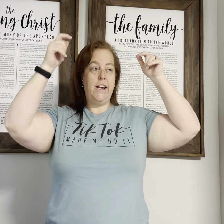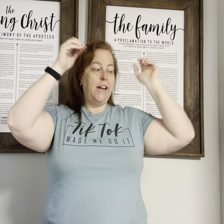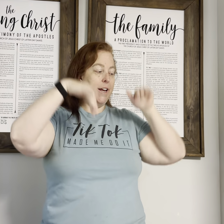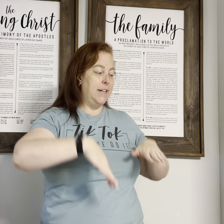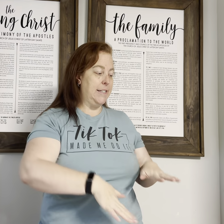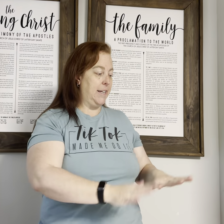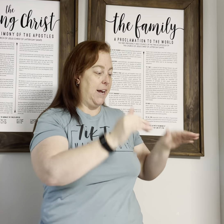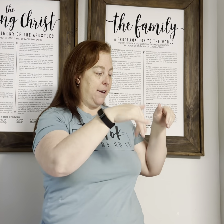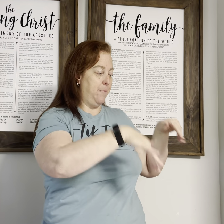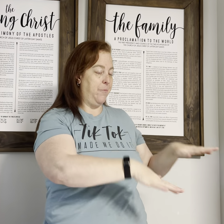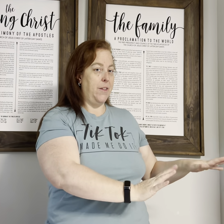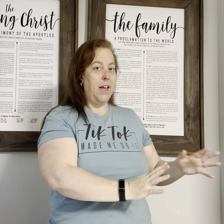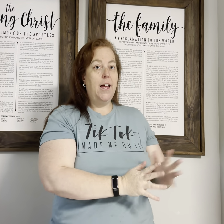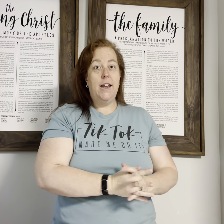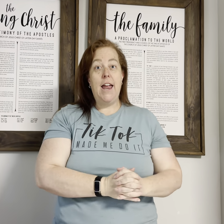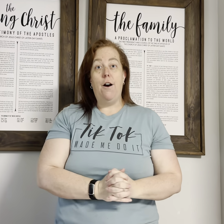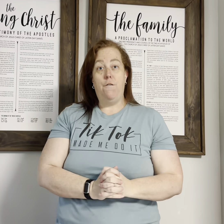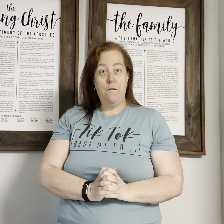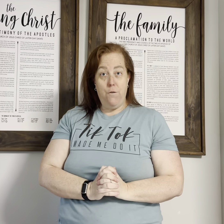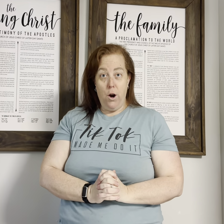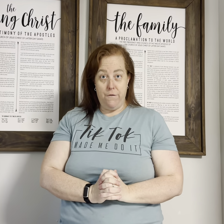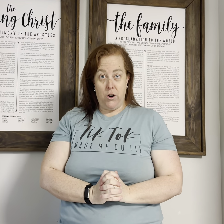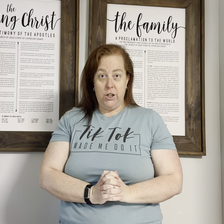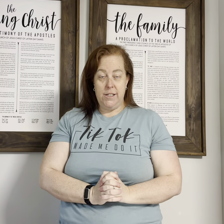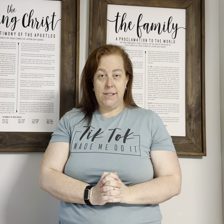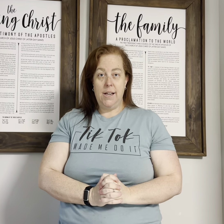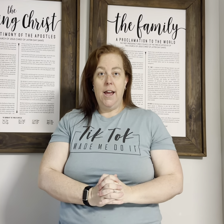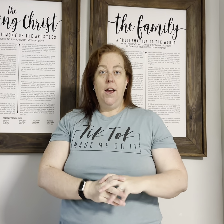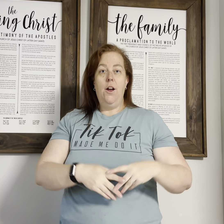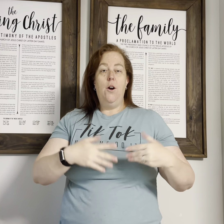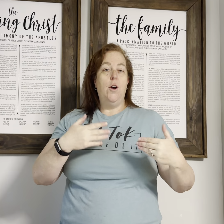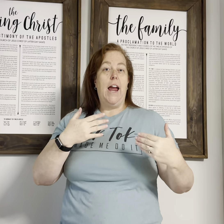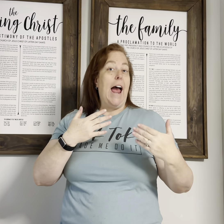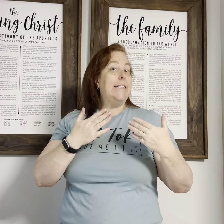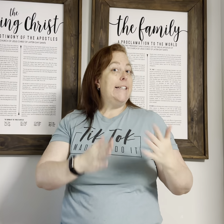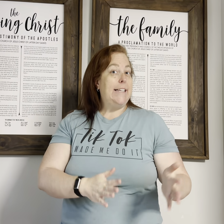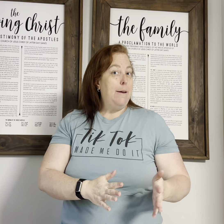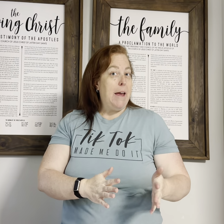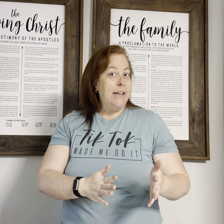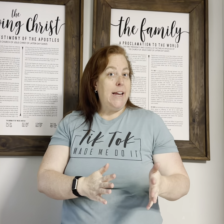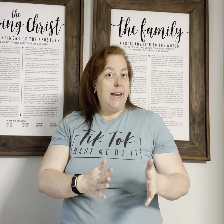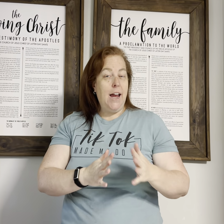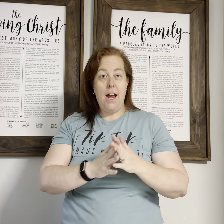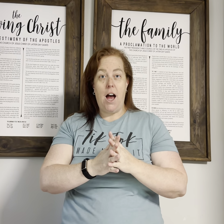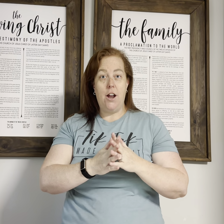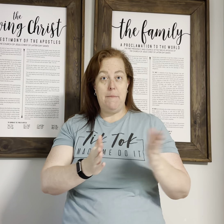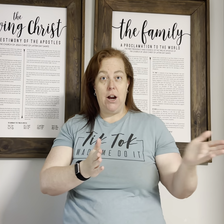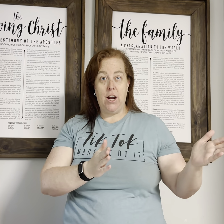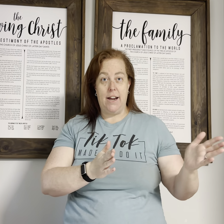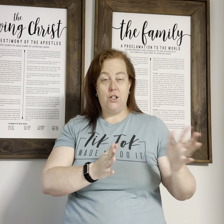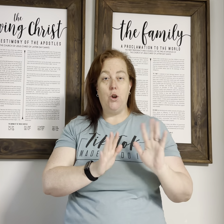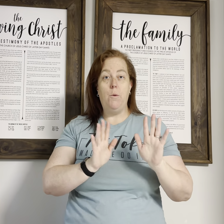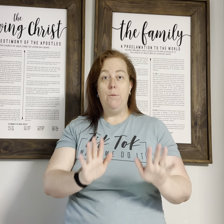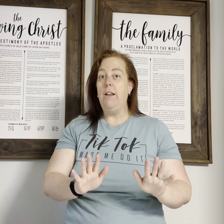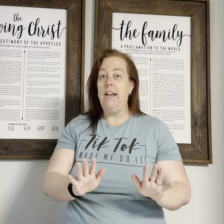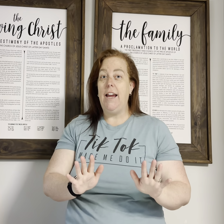shining sea." Now for the fourth verse, it has the same ending on America. So we really